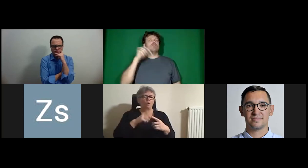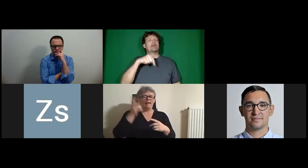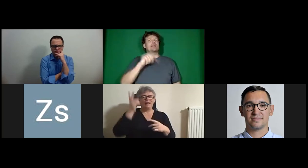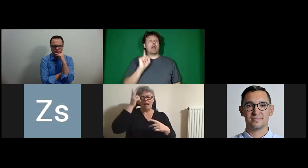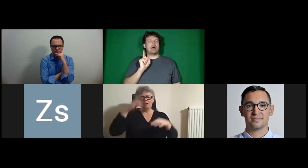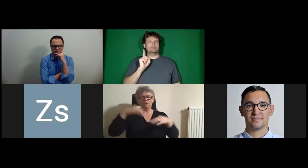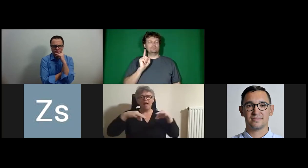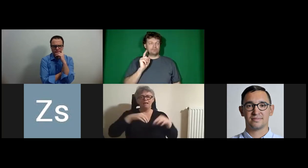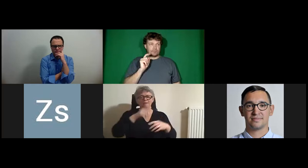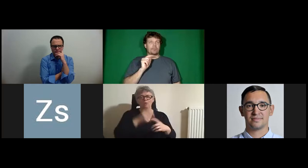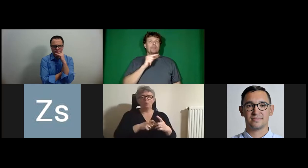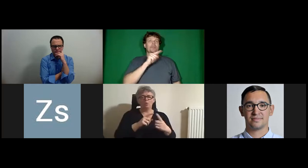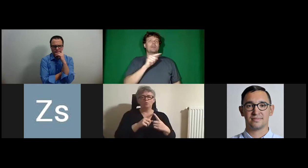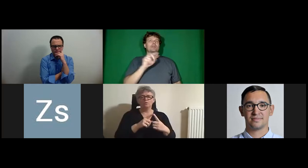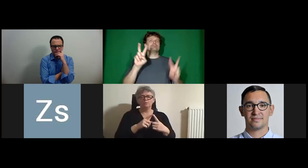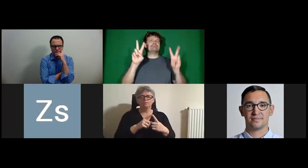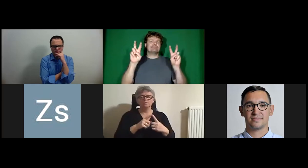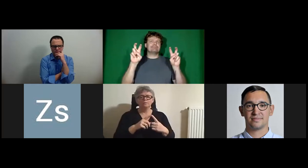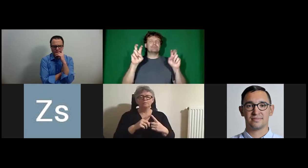he's famous in the dance world.